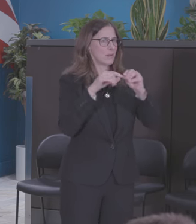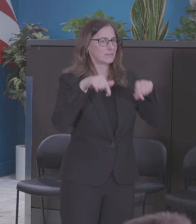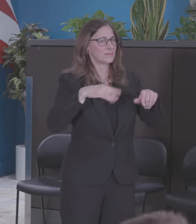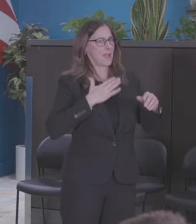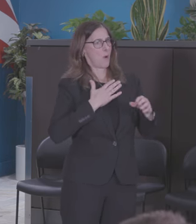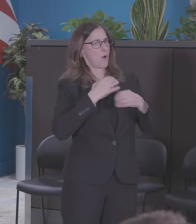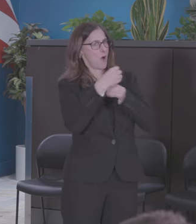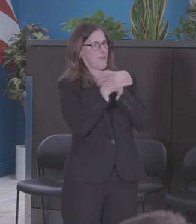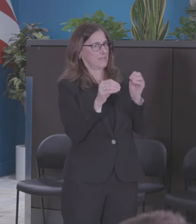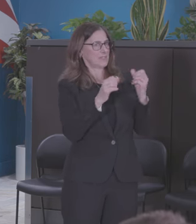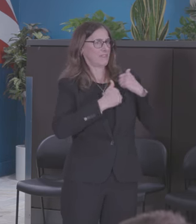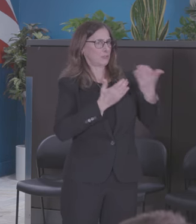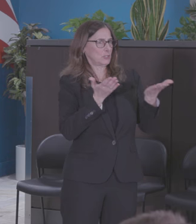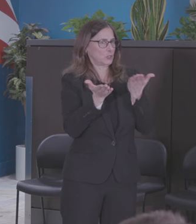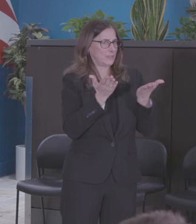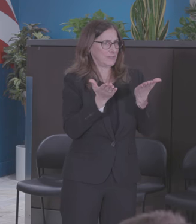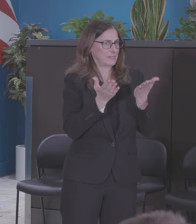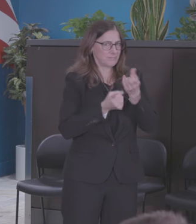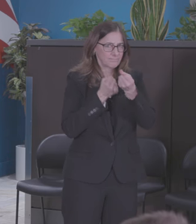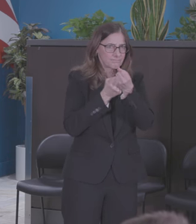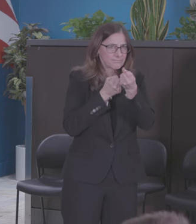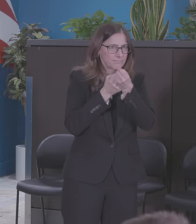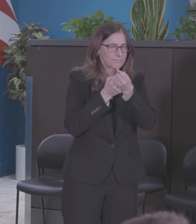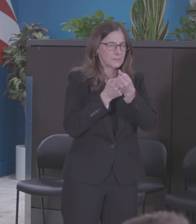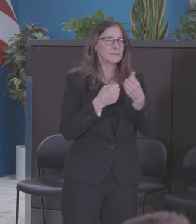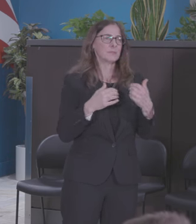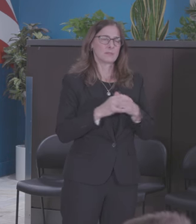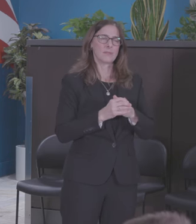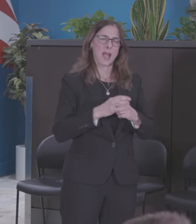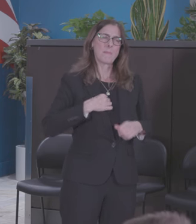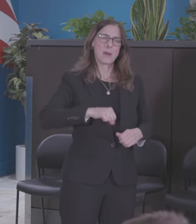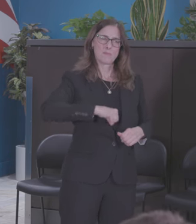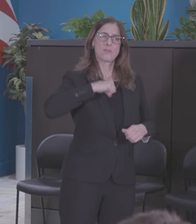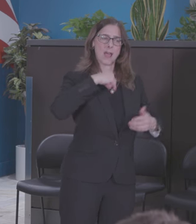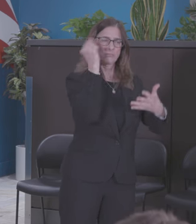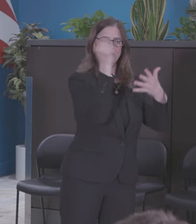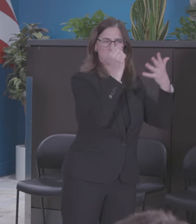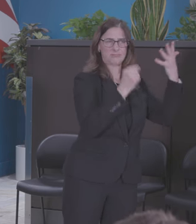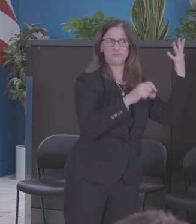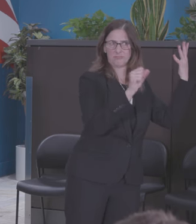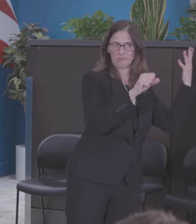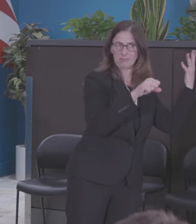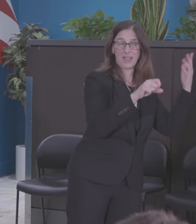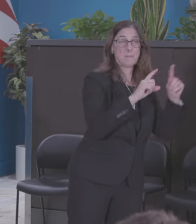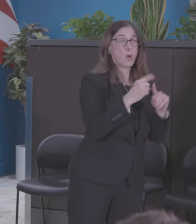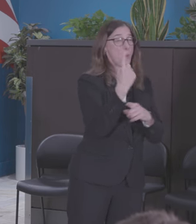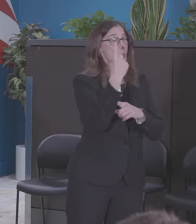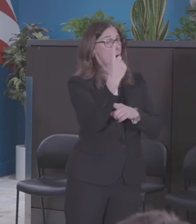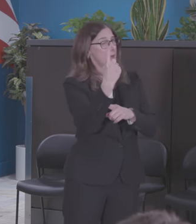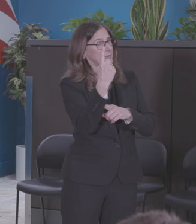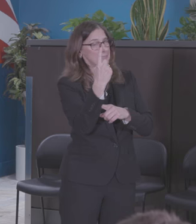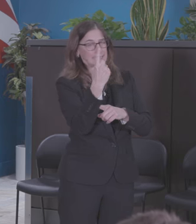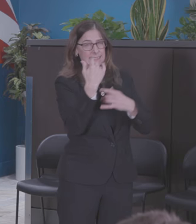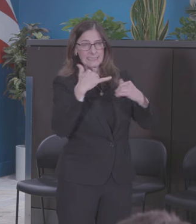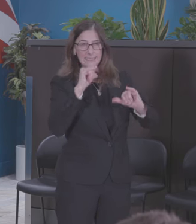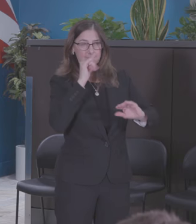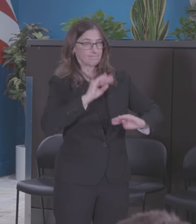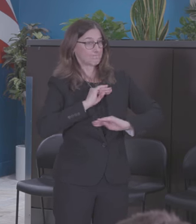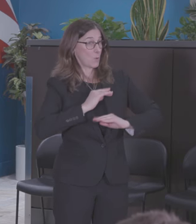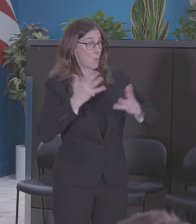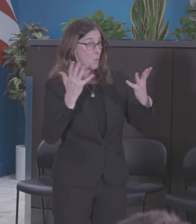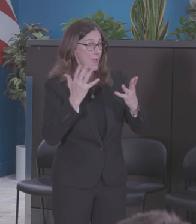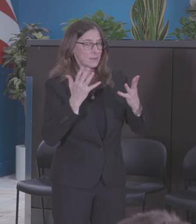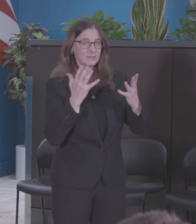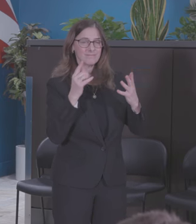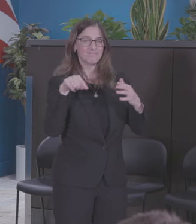much more to do, especially when it comes to housing. From the very first days of her administration, Governor Healey made it very clear to everyone